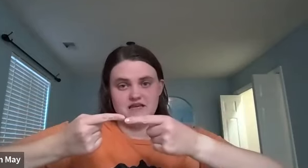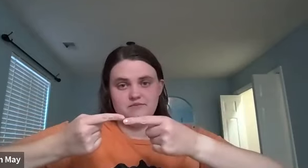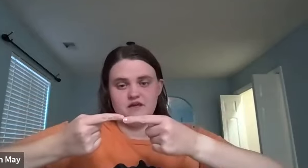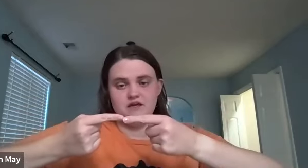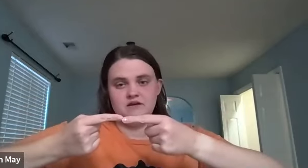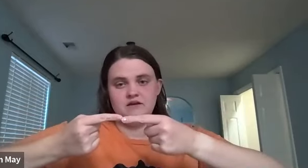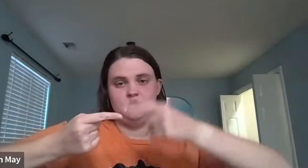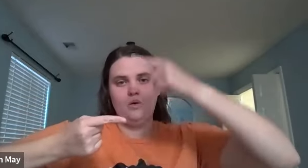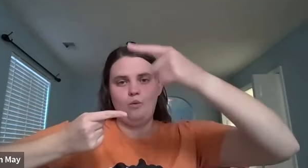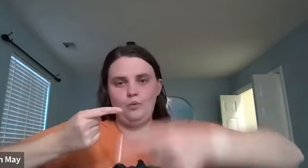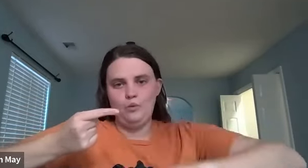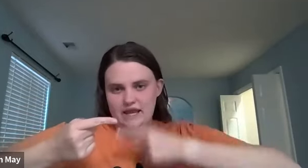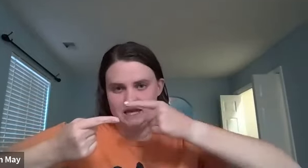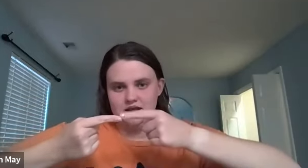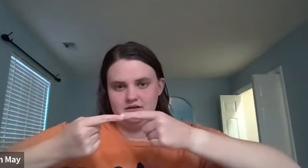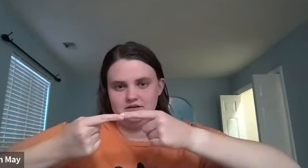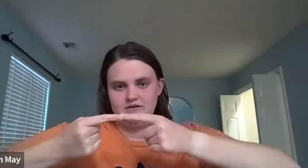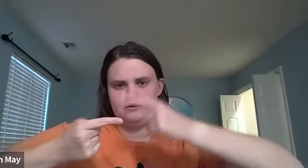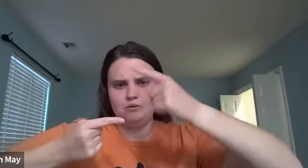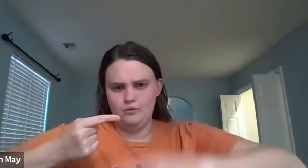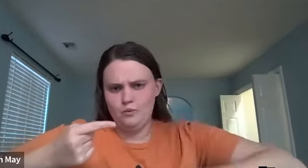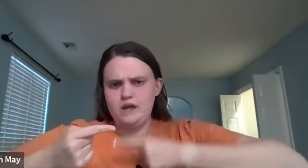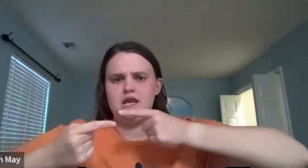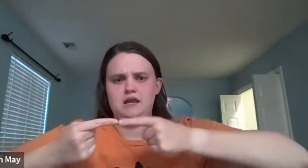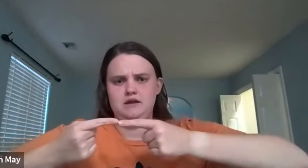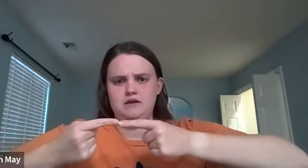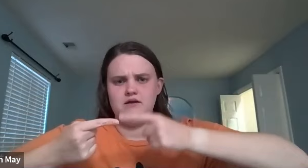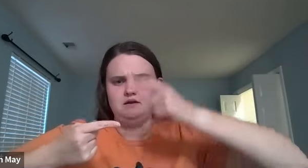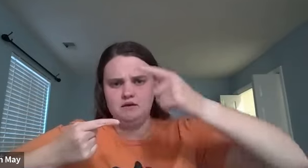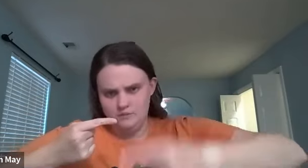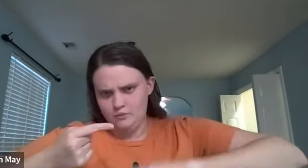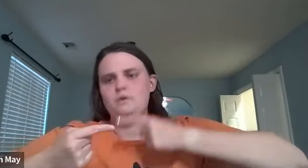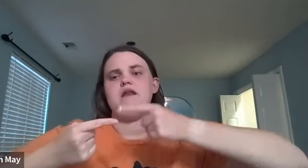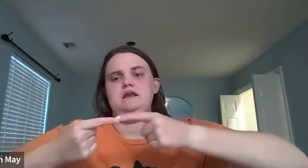same thing. When. When. When.